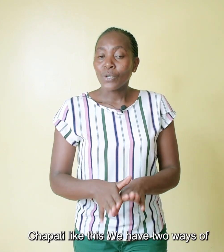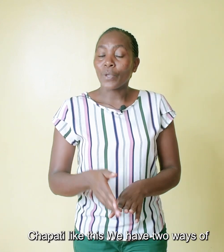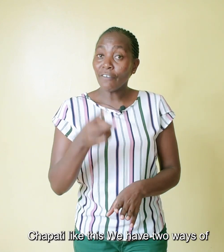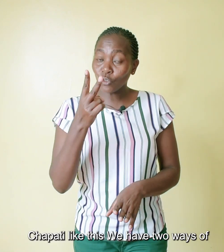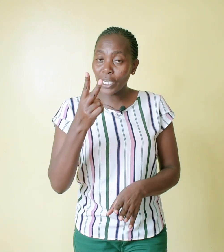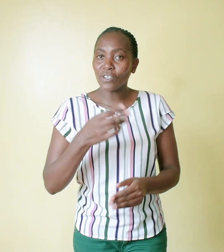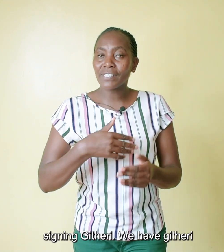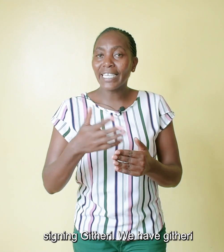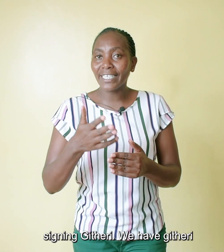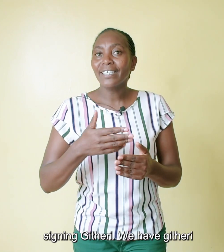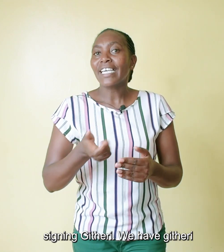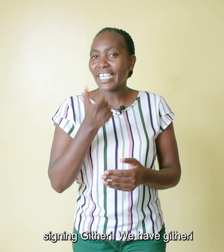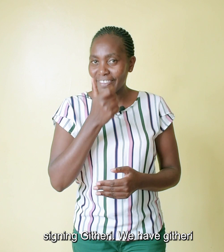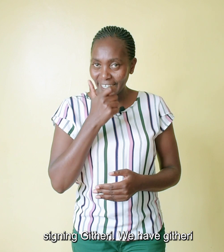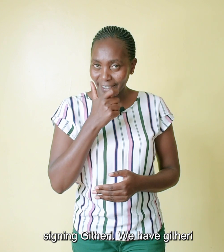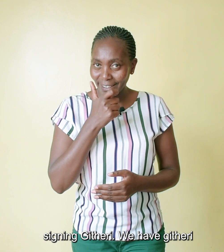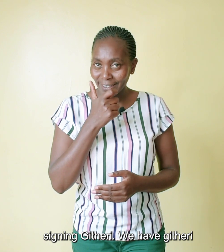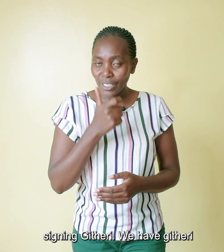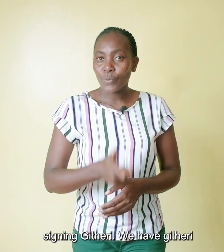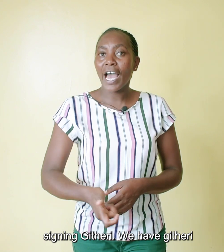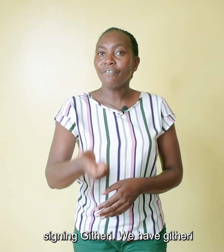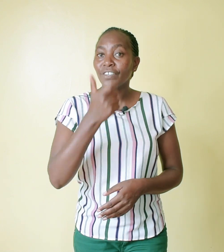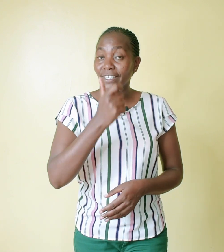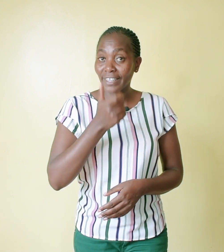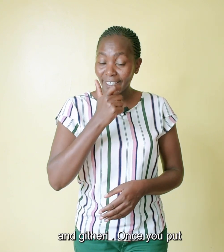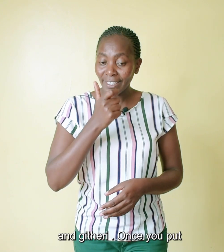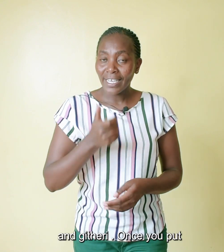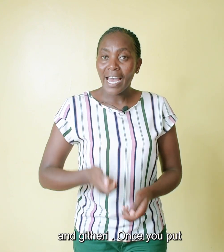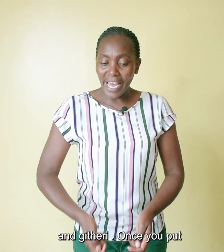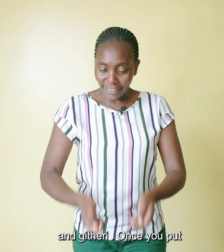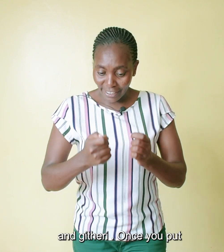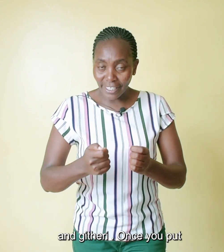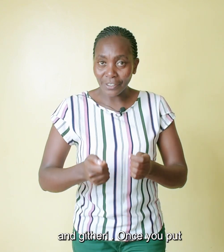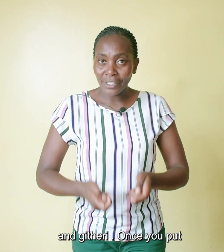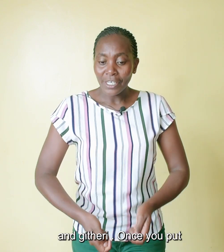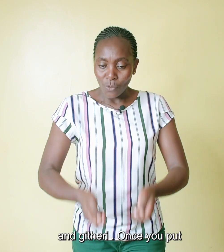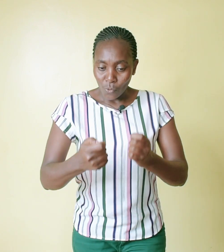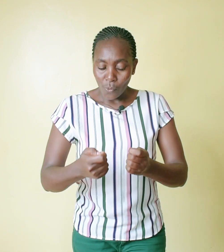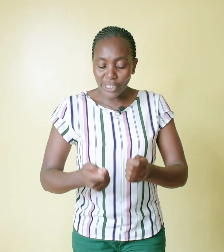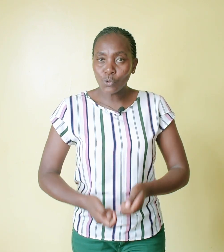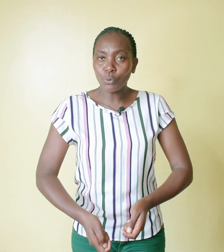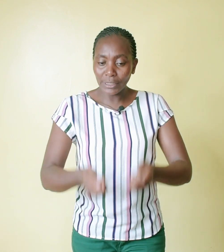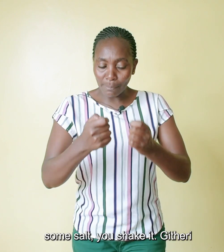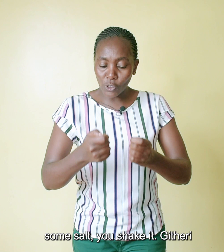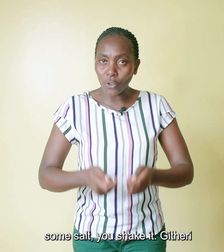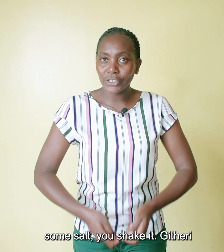We have two ways of signing githeri. We have githeri and githeri. Once you put some salt,